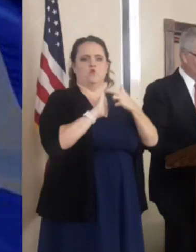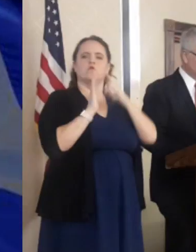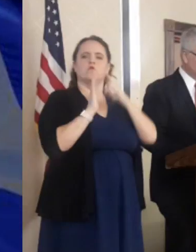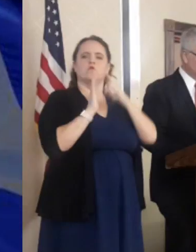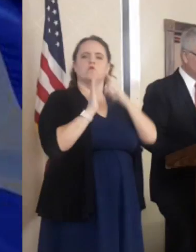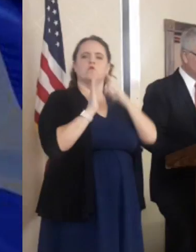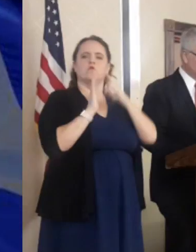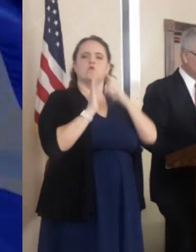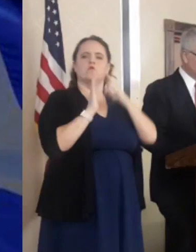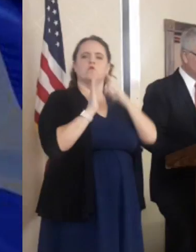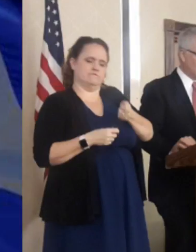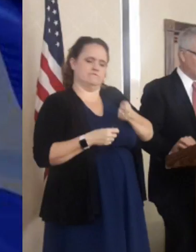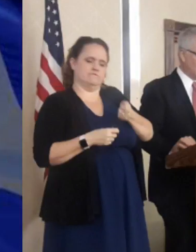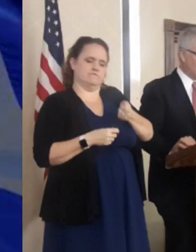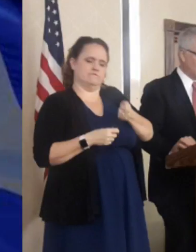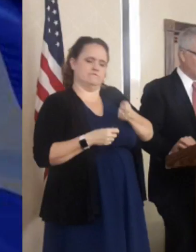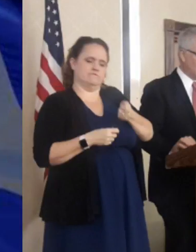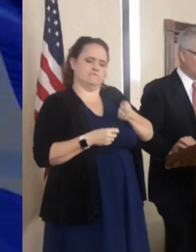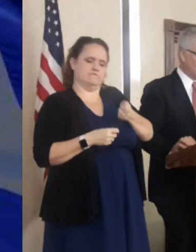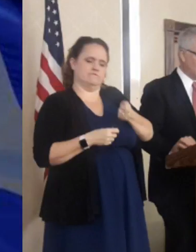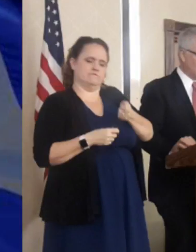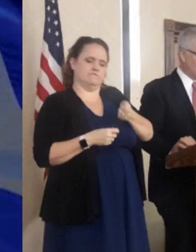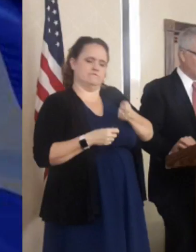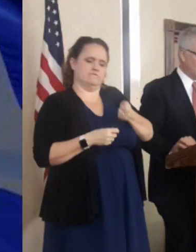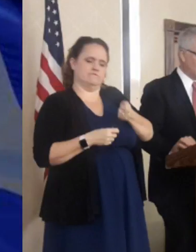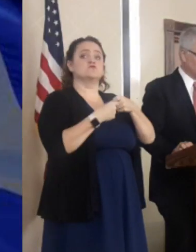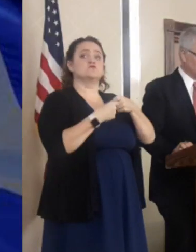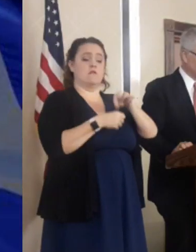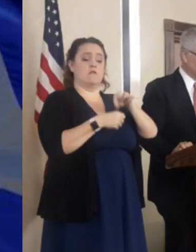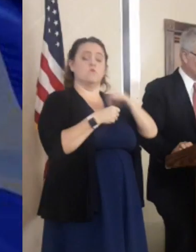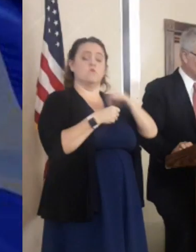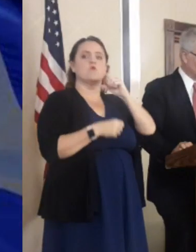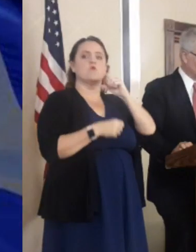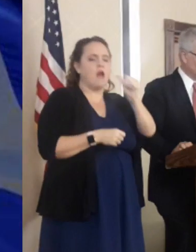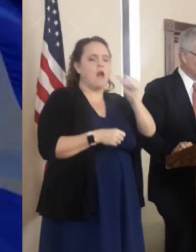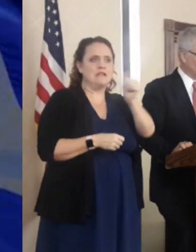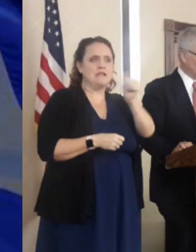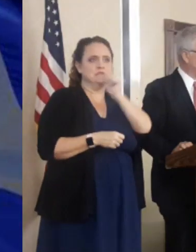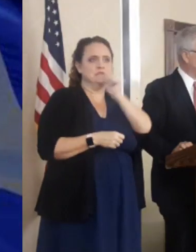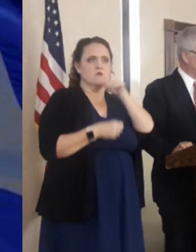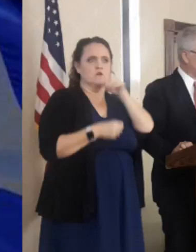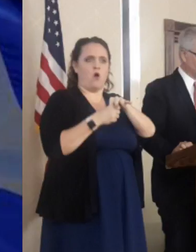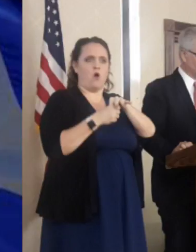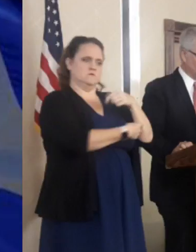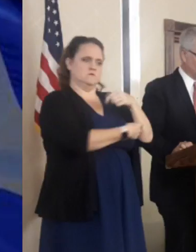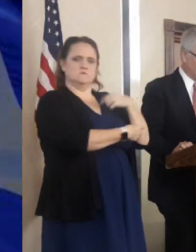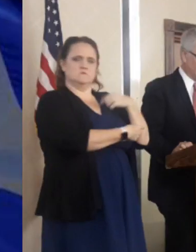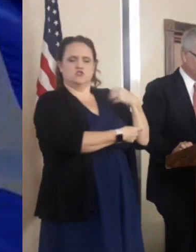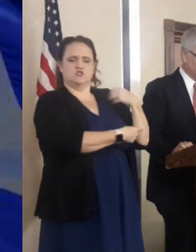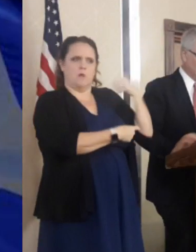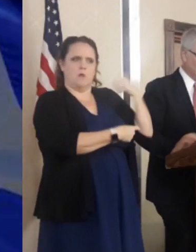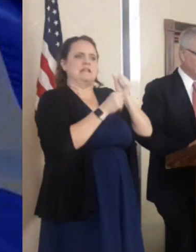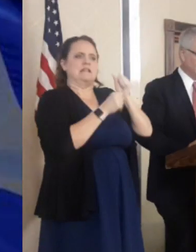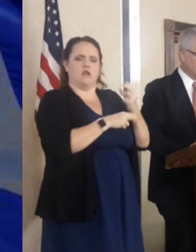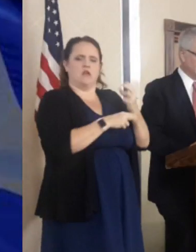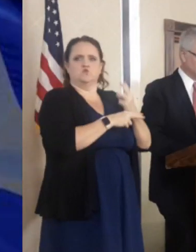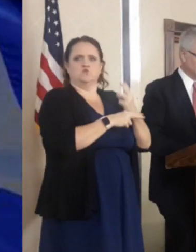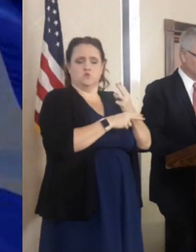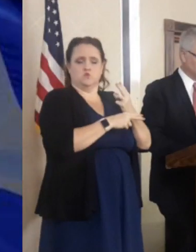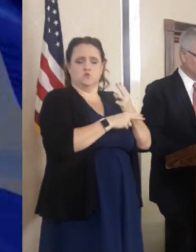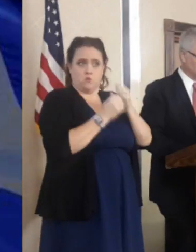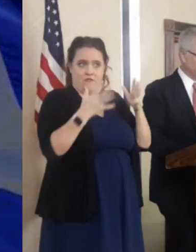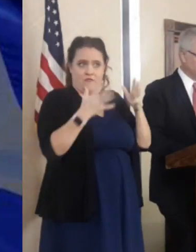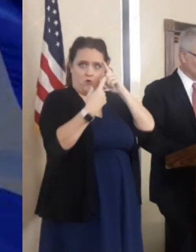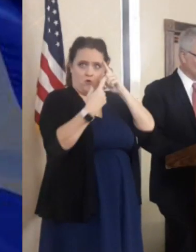Electronic voting for non-secret votes may be used at the chairman's discretion, assuming no objection from the body. If there is an objection,